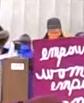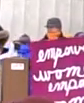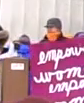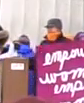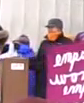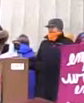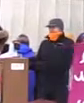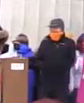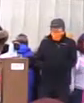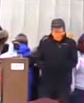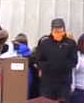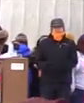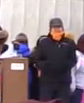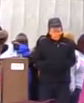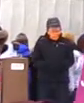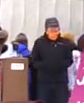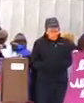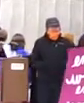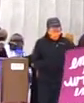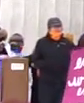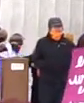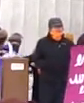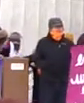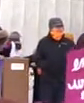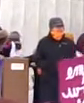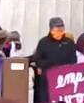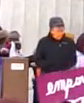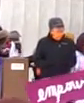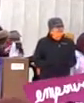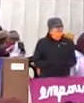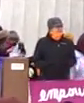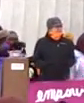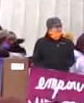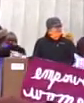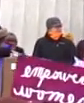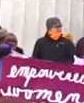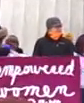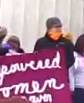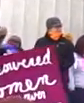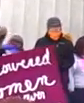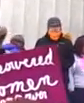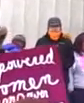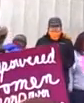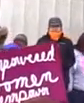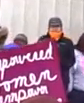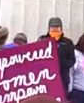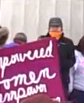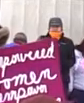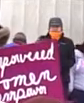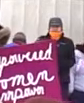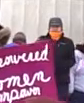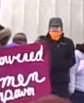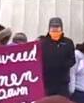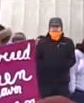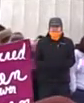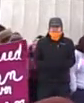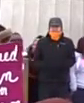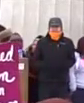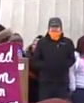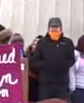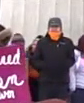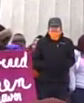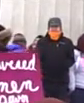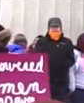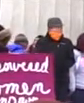there. You're welcome. The Fair and Impartial Policing Community Board that several of my peers are on and part of.